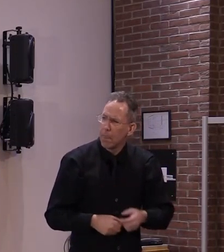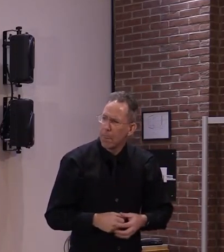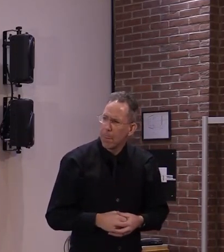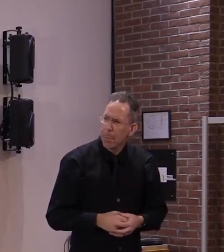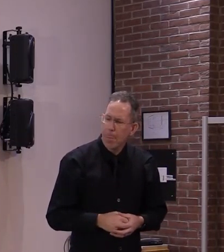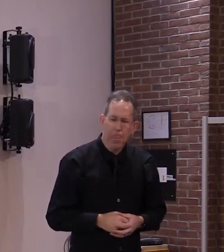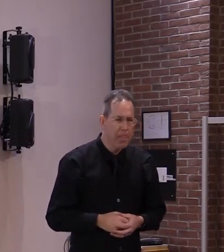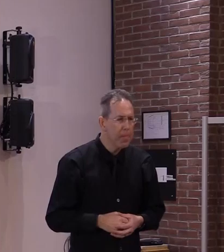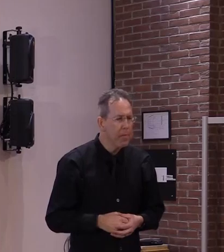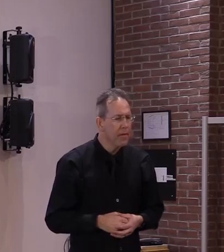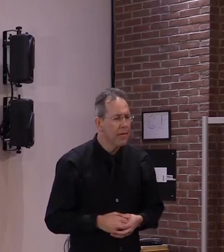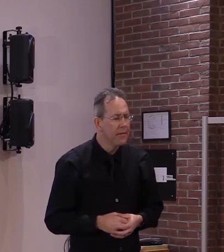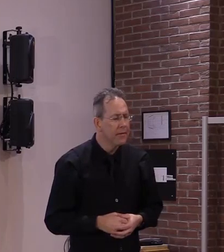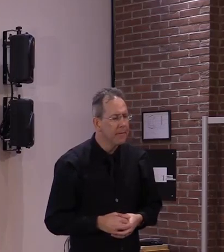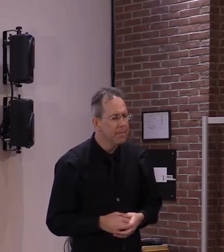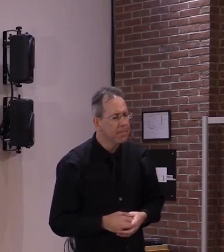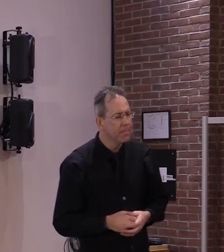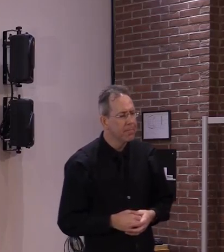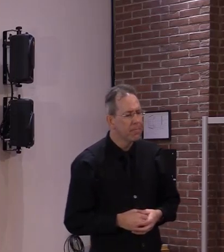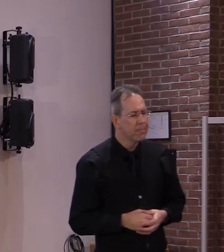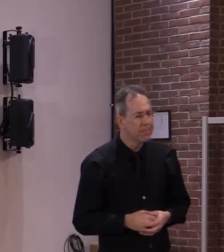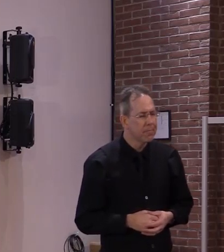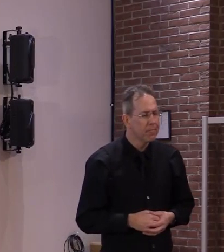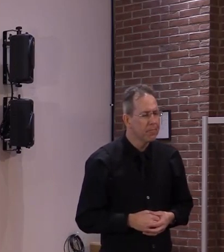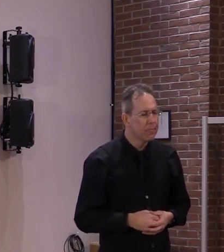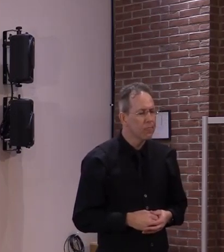Colin, I don't have that information, but I'll get it to you. How's that?